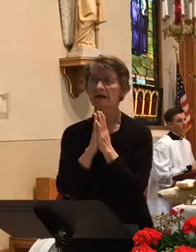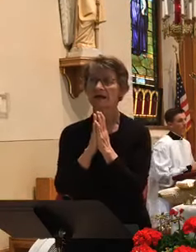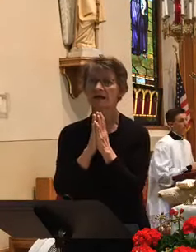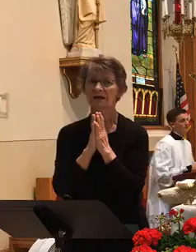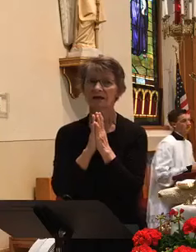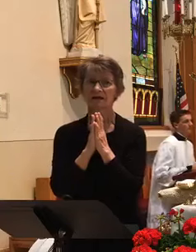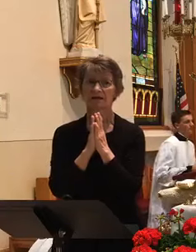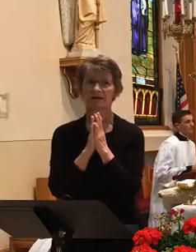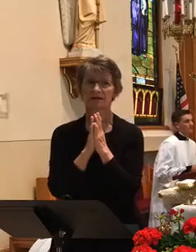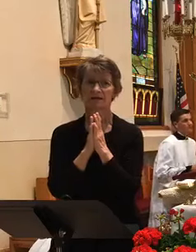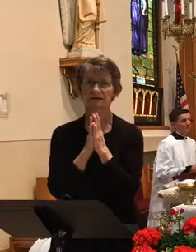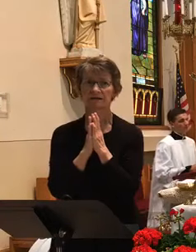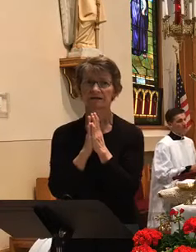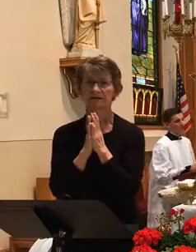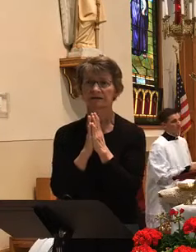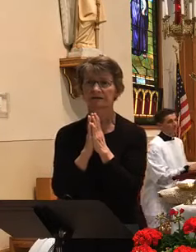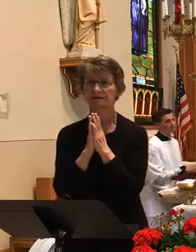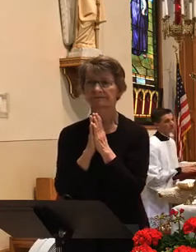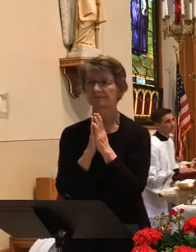Amen.